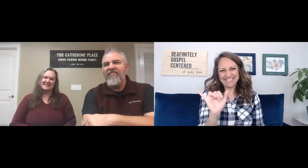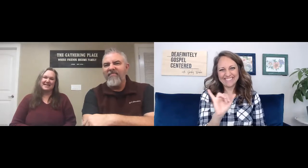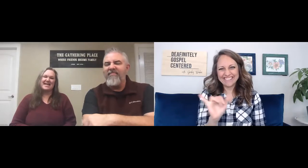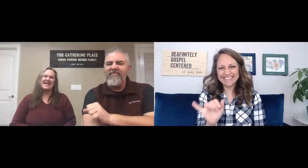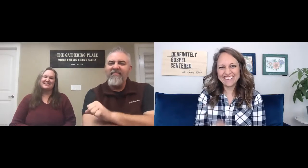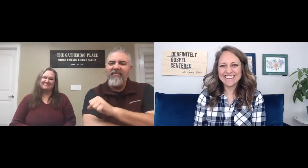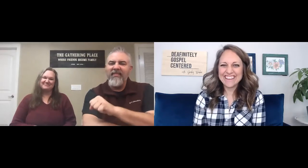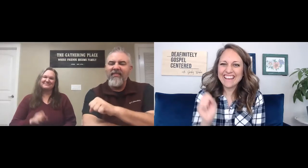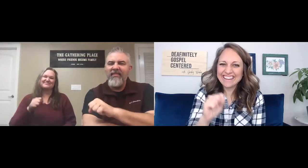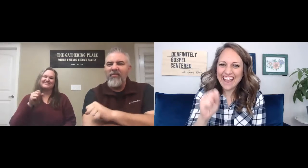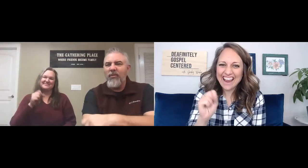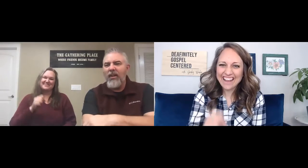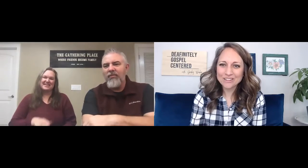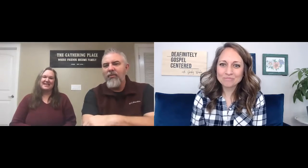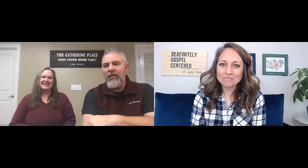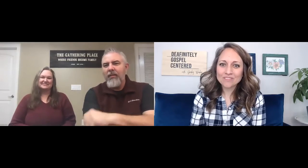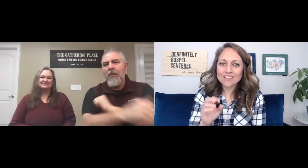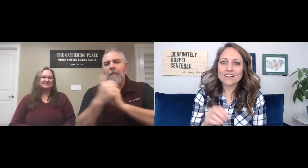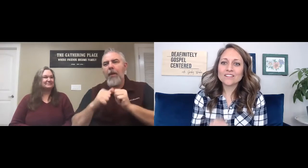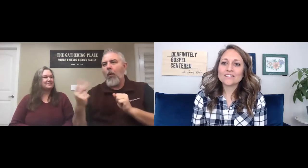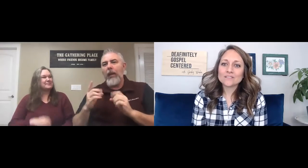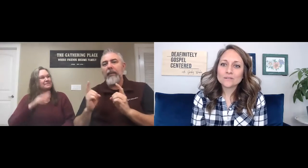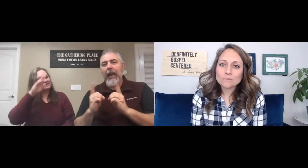sign language. It really depends on the situation.